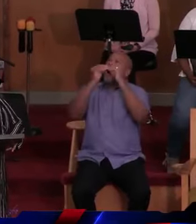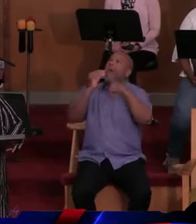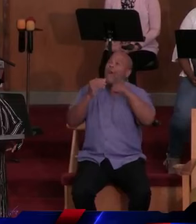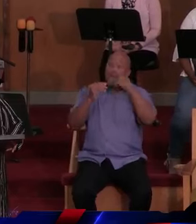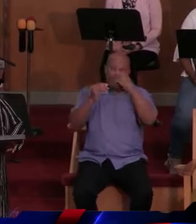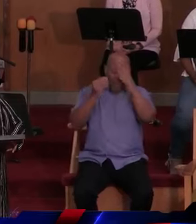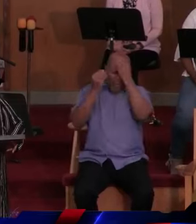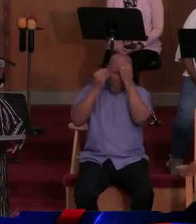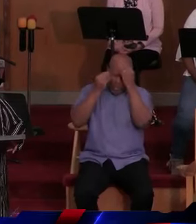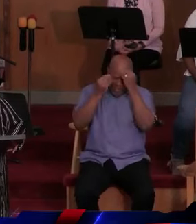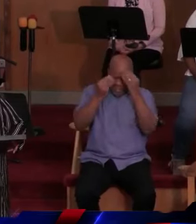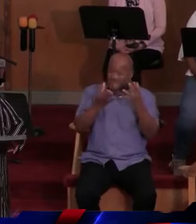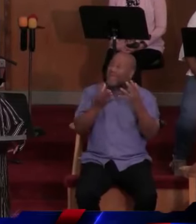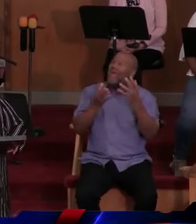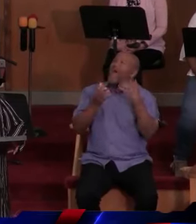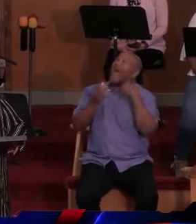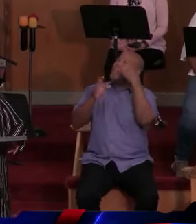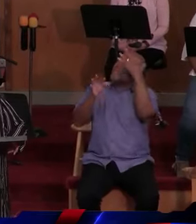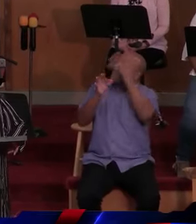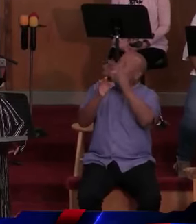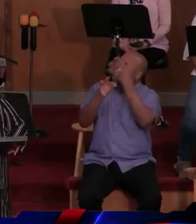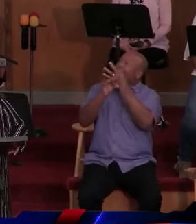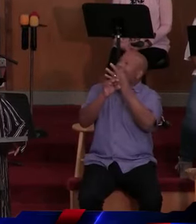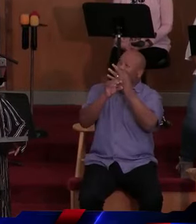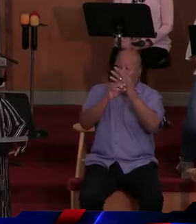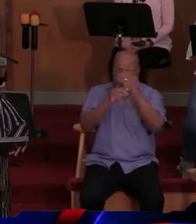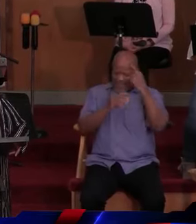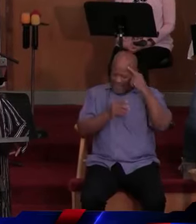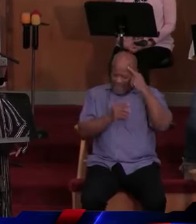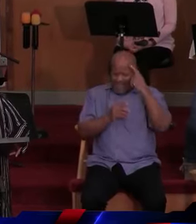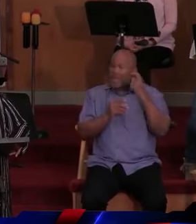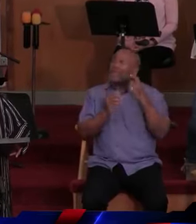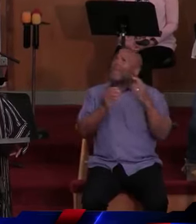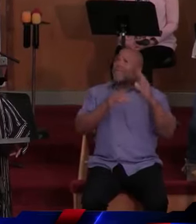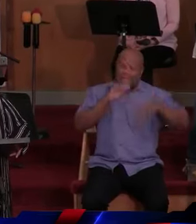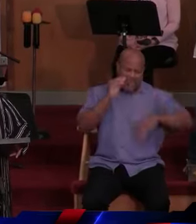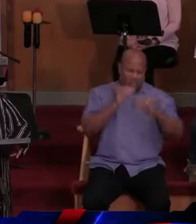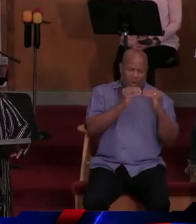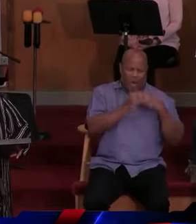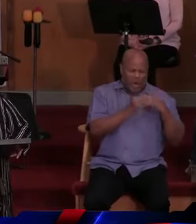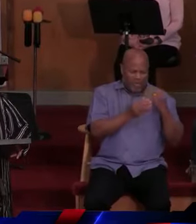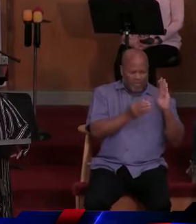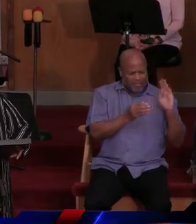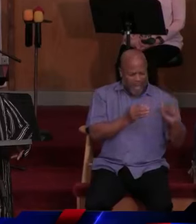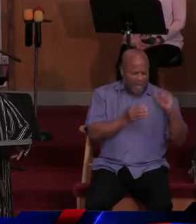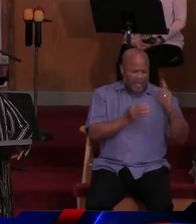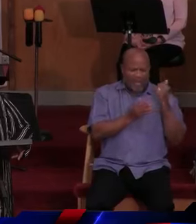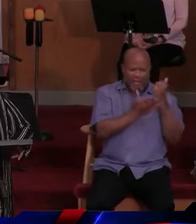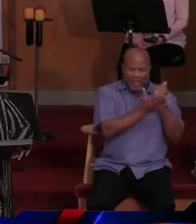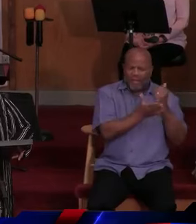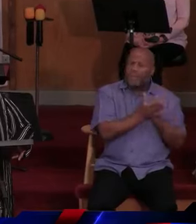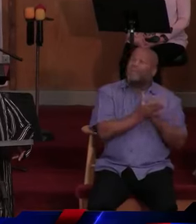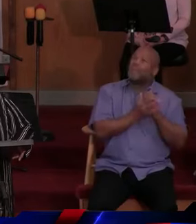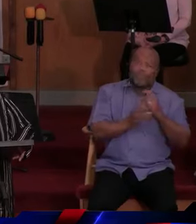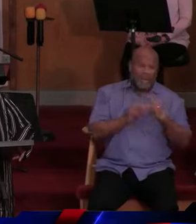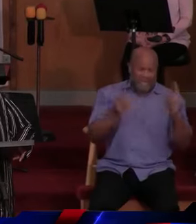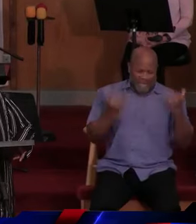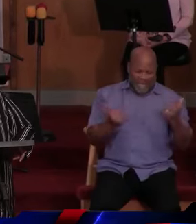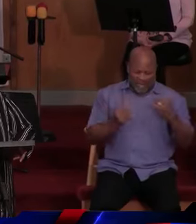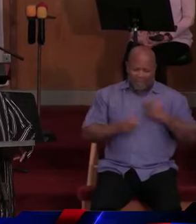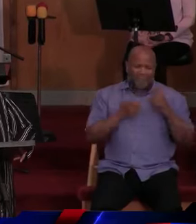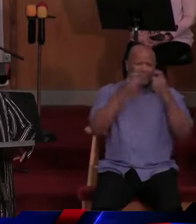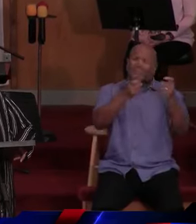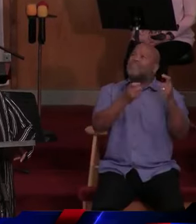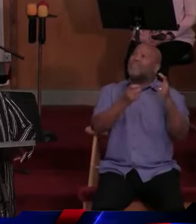to still be good stewards of what you have placed in our hands and in our bank accounts. Amen. God, we give to advance your kingdom. We give